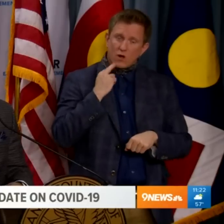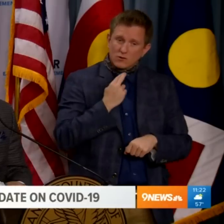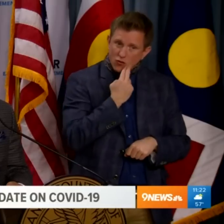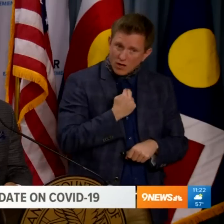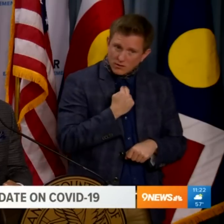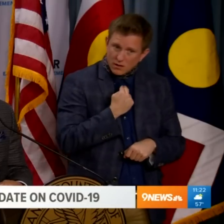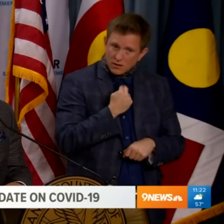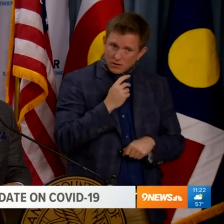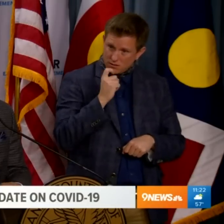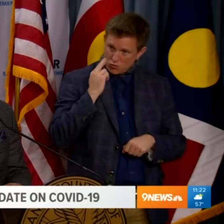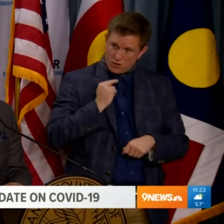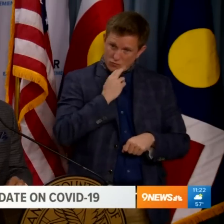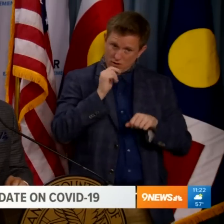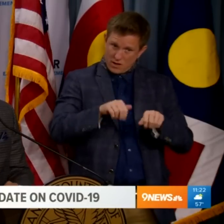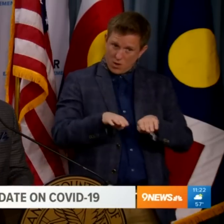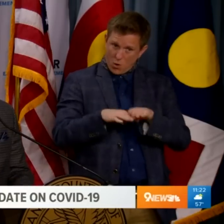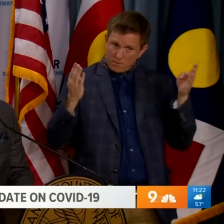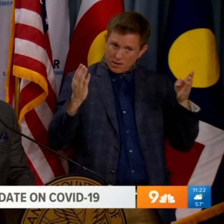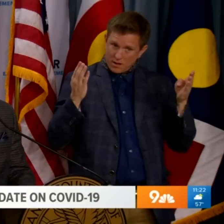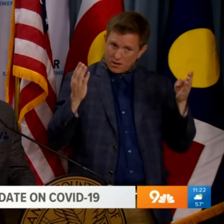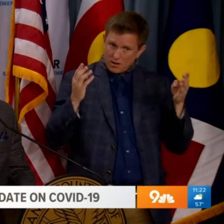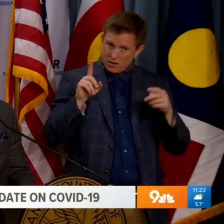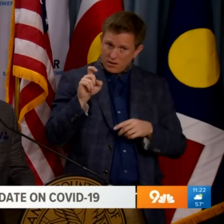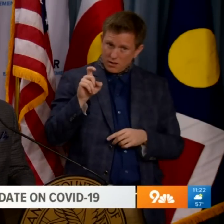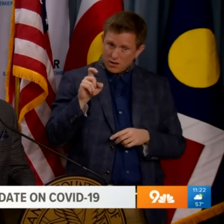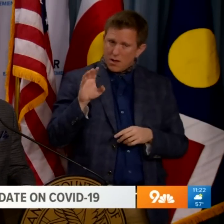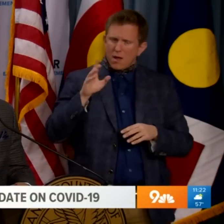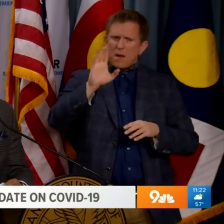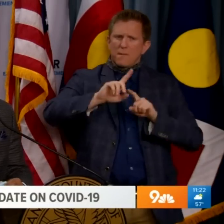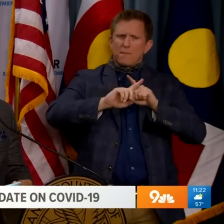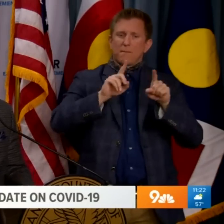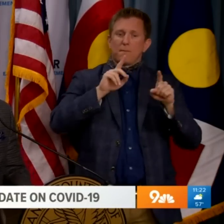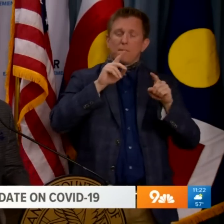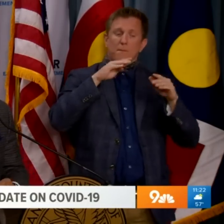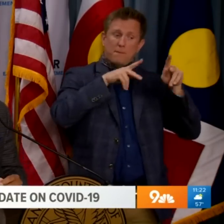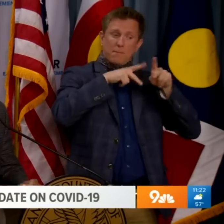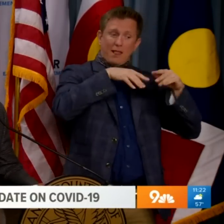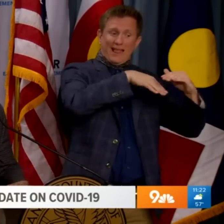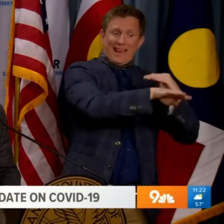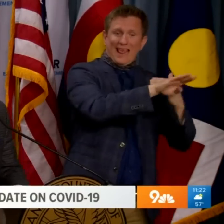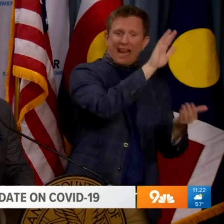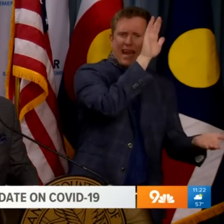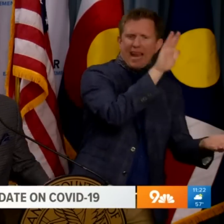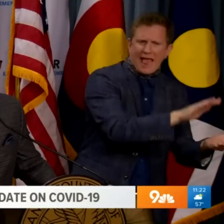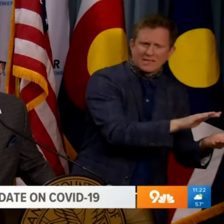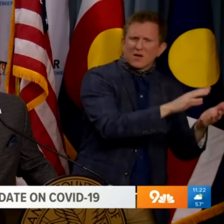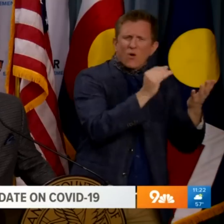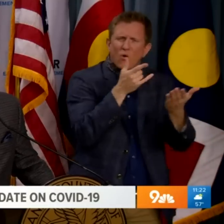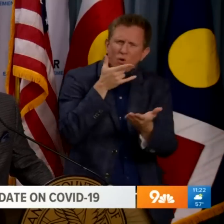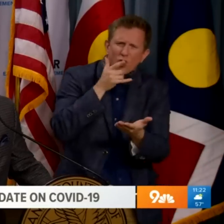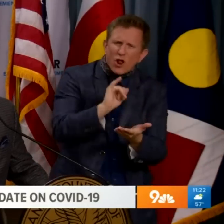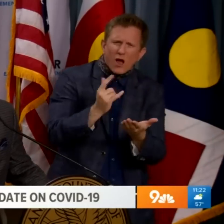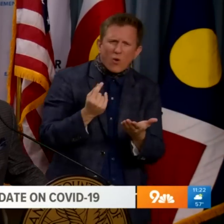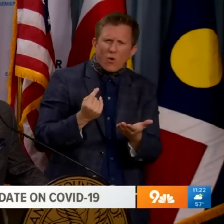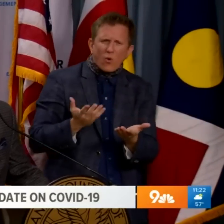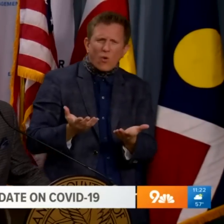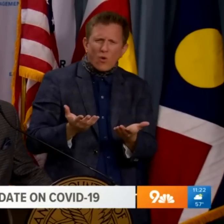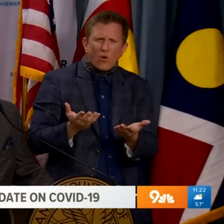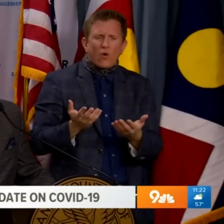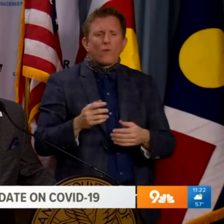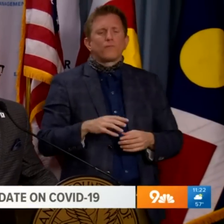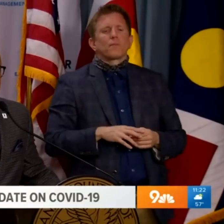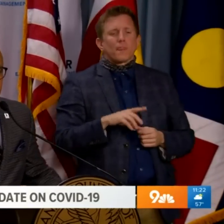Mayor, regarding the social distancing ordinance that expires on May 11th, I know that covers restaurants. What